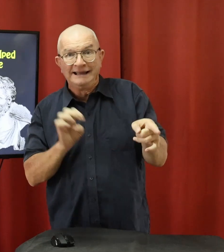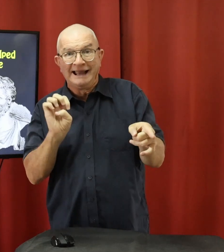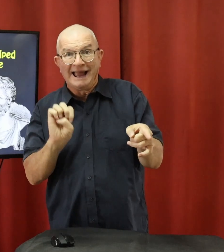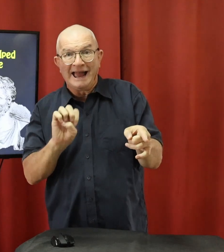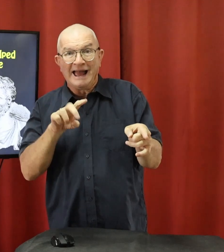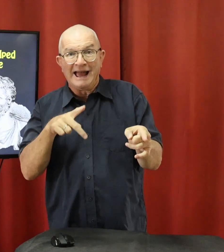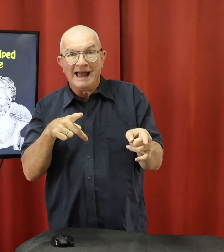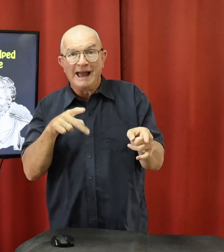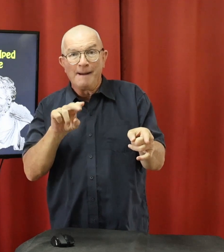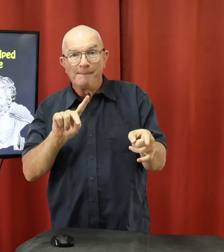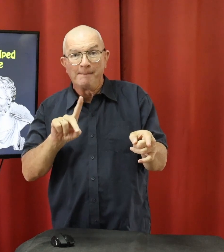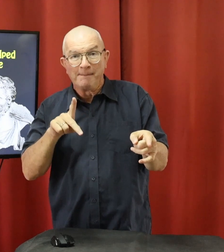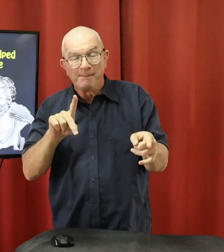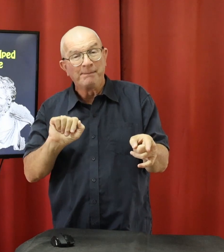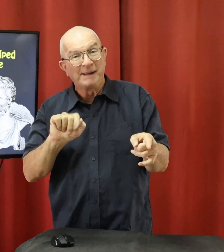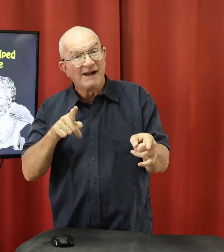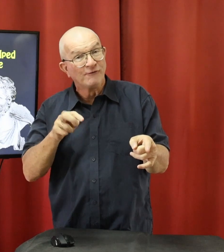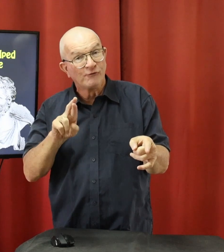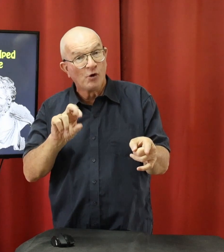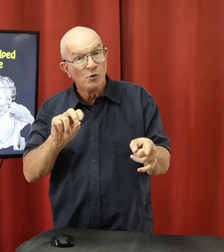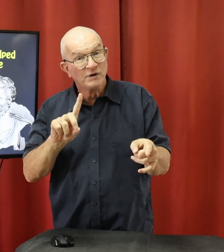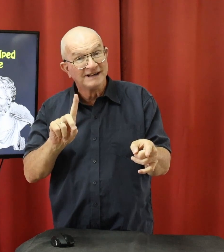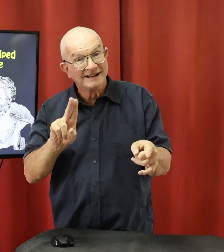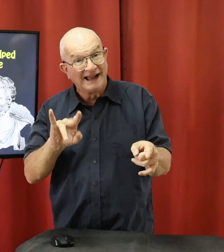Paul was afraid that Epaphroditus